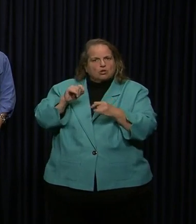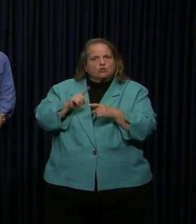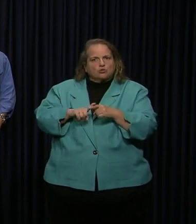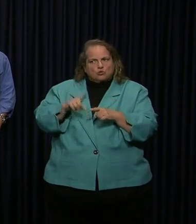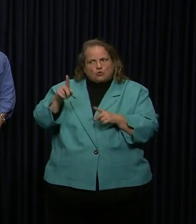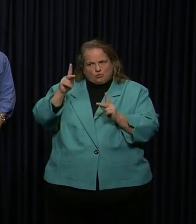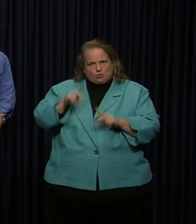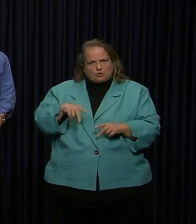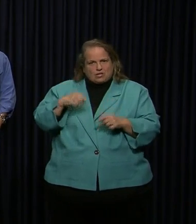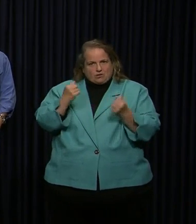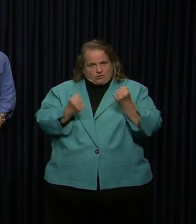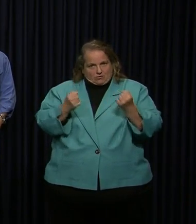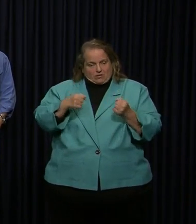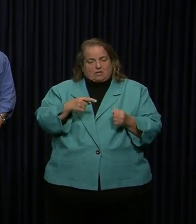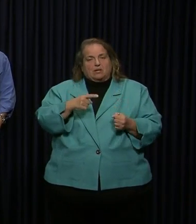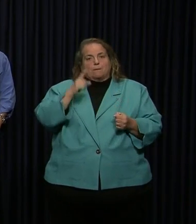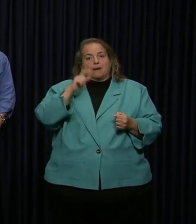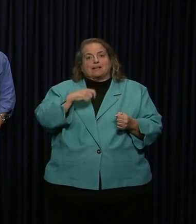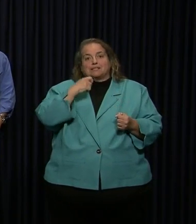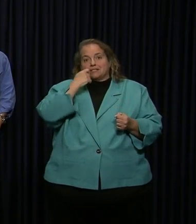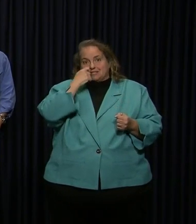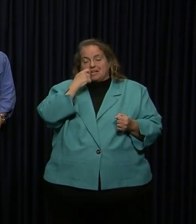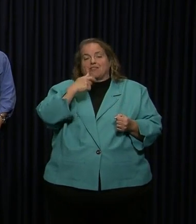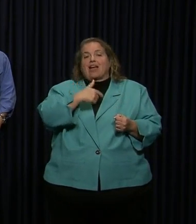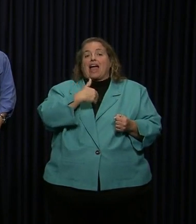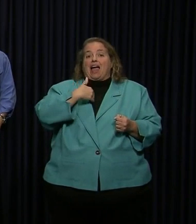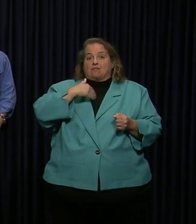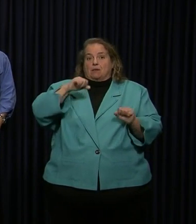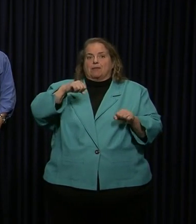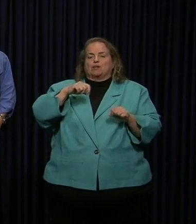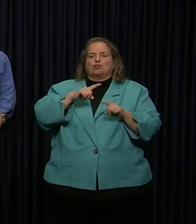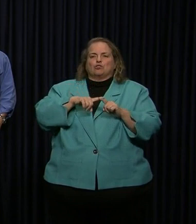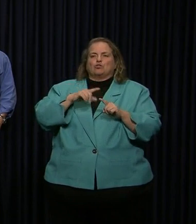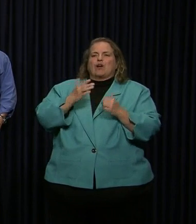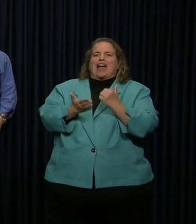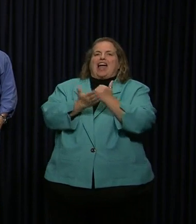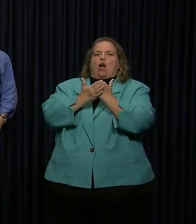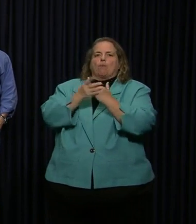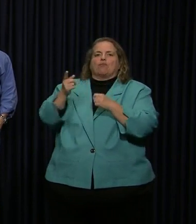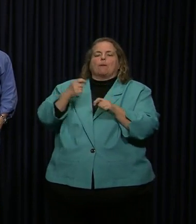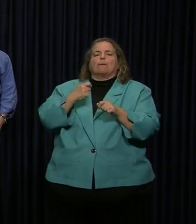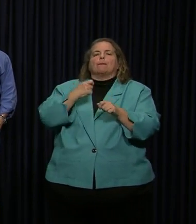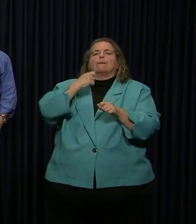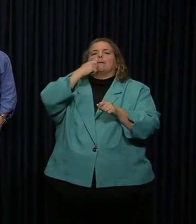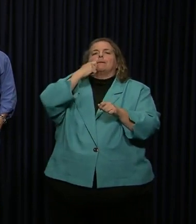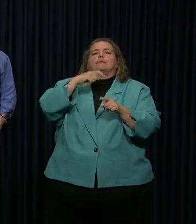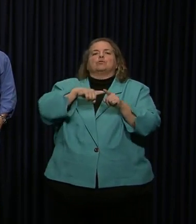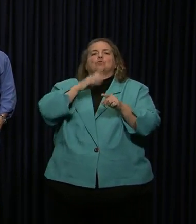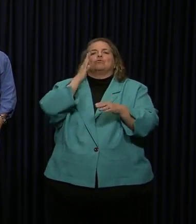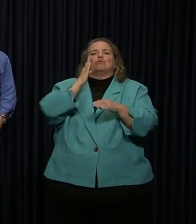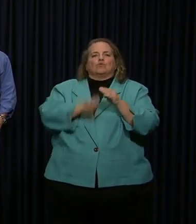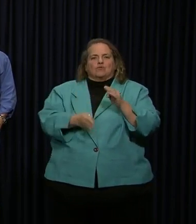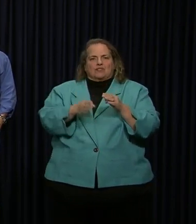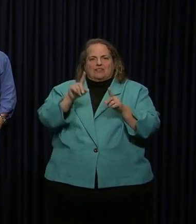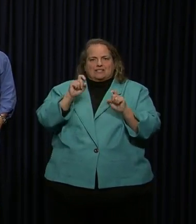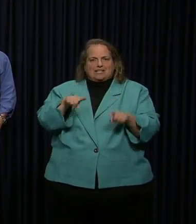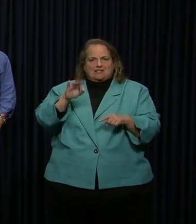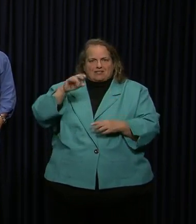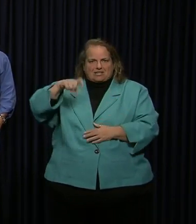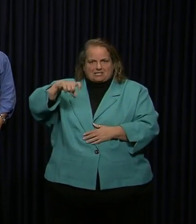to the patient, and I believe they have the ability, if they have to intervene to help the patient complete the test if